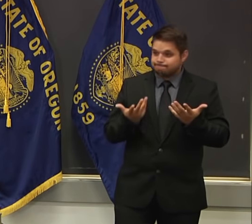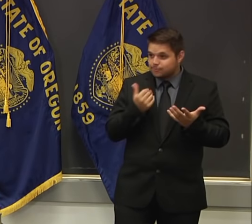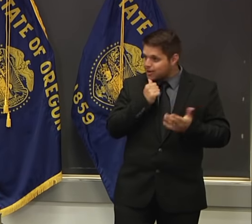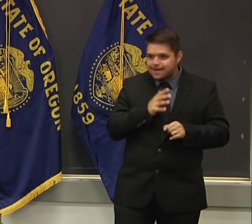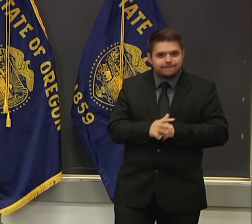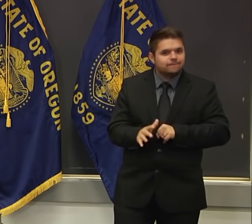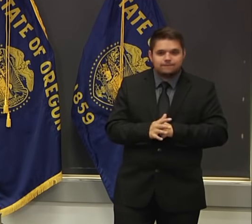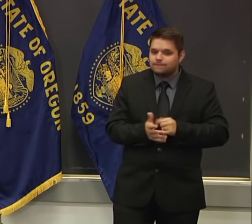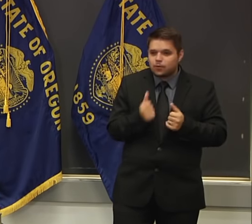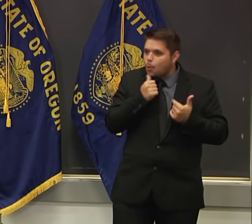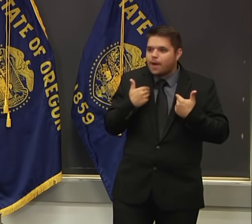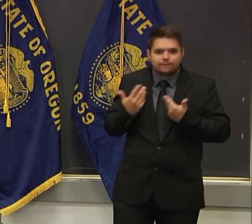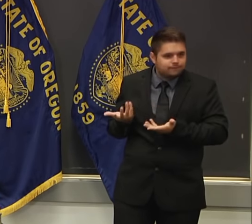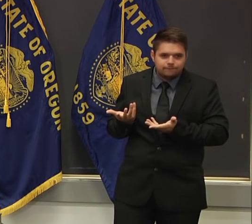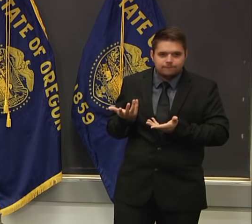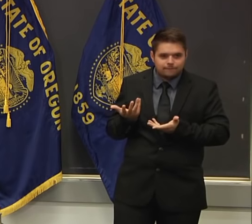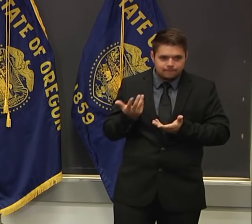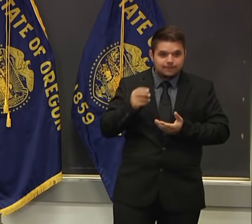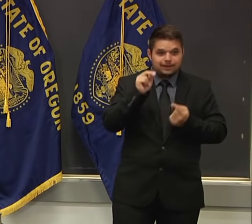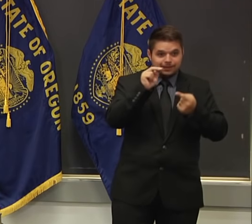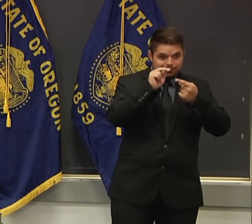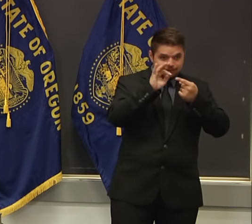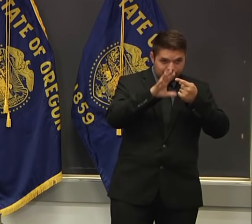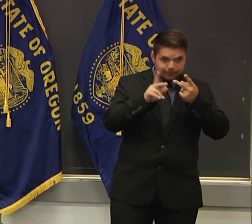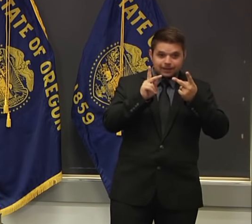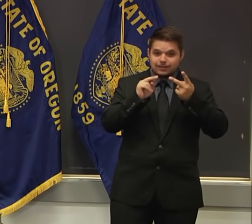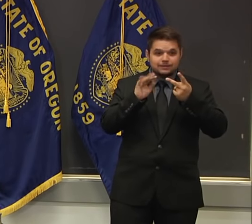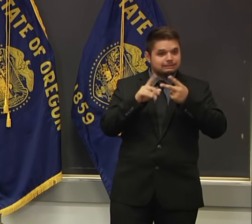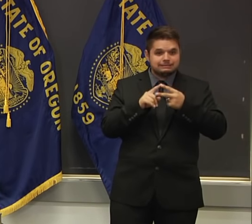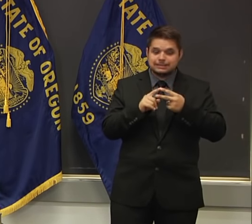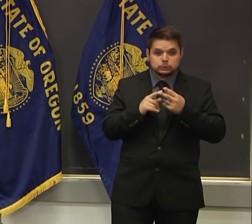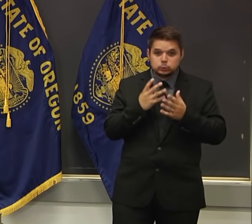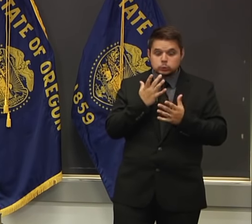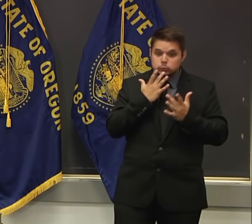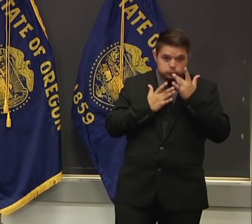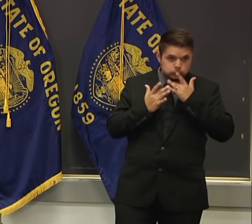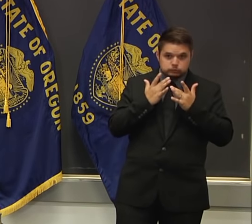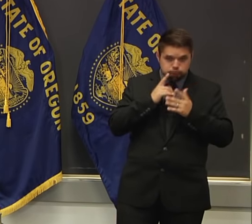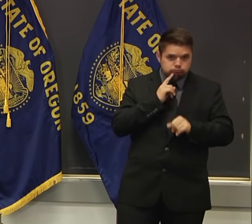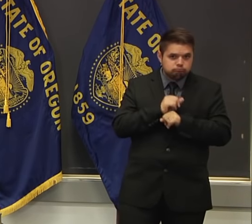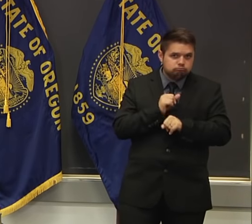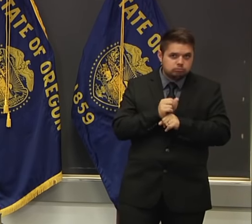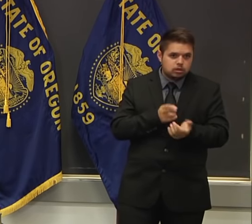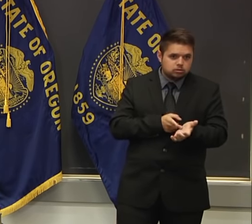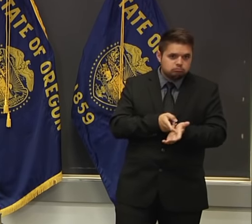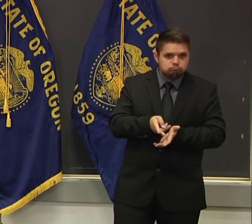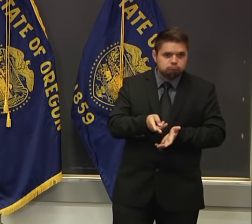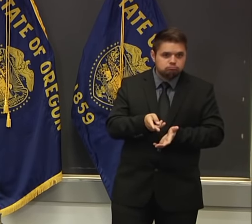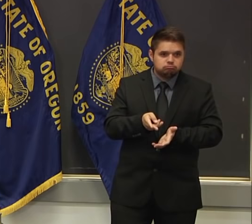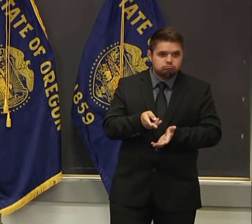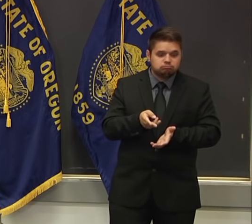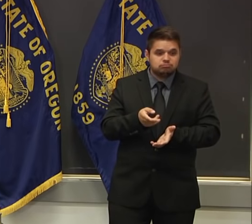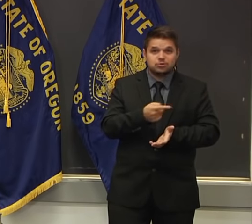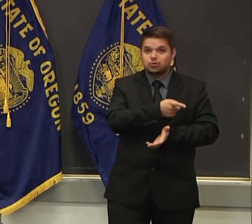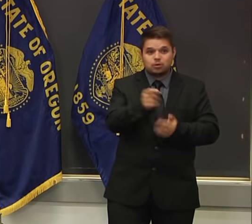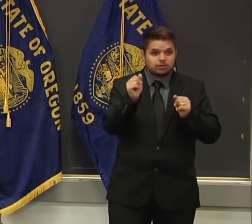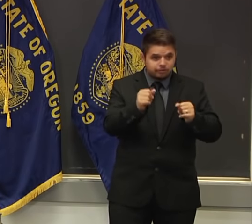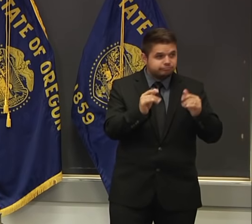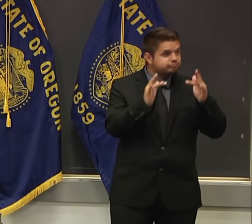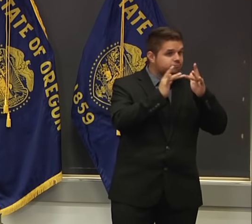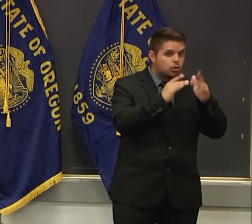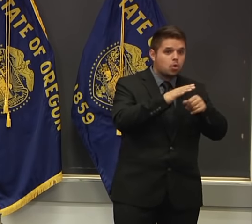the KN95 masks. But you can try to contact your local health